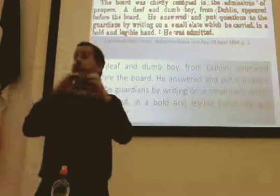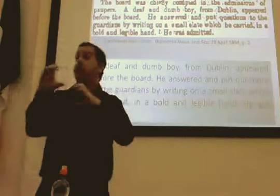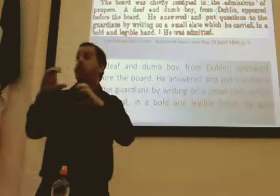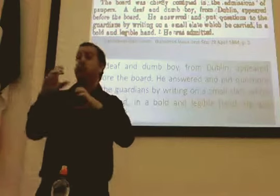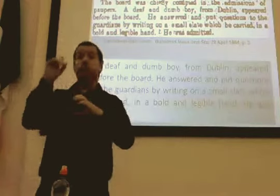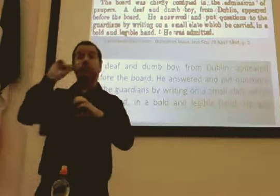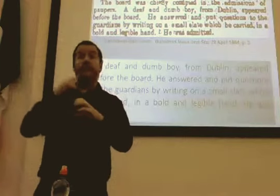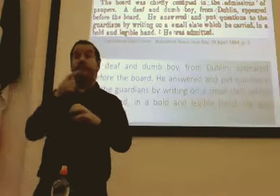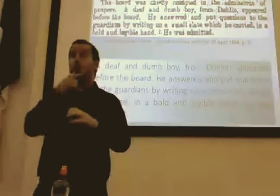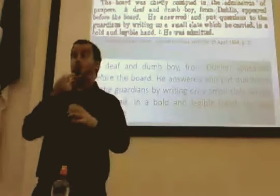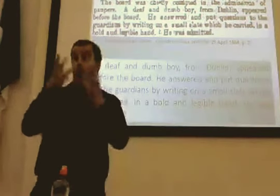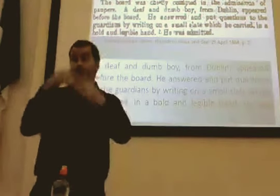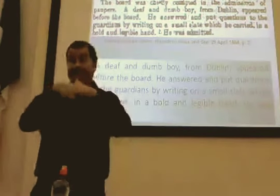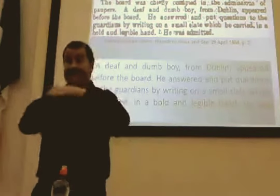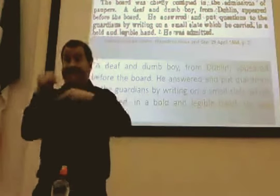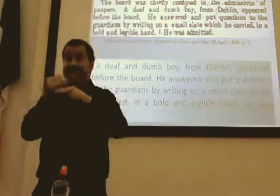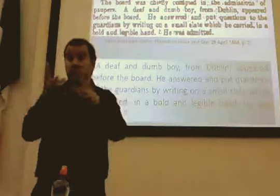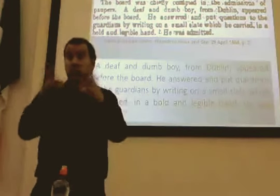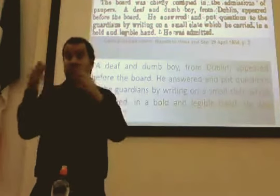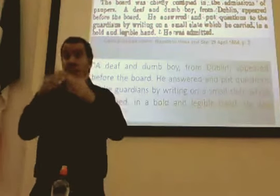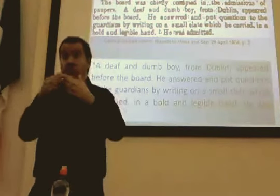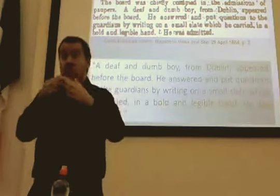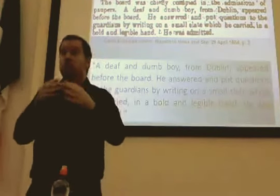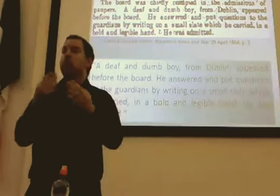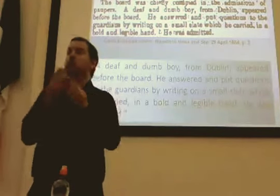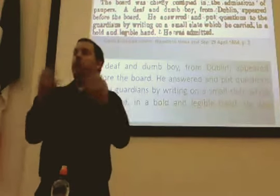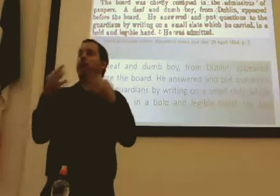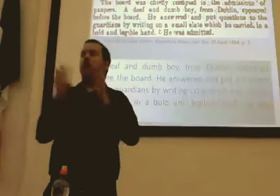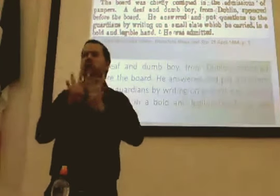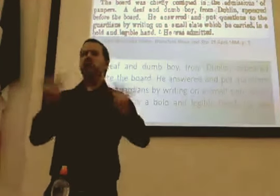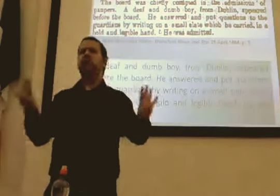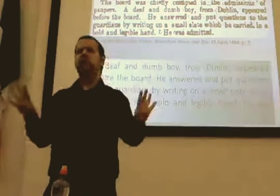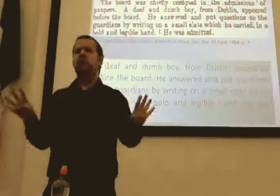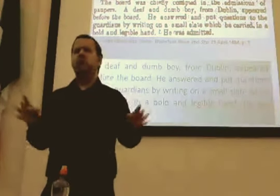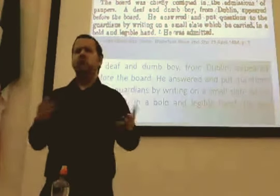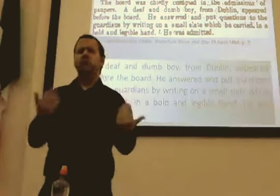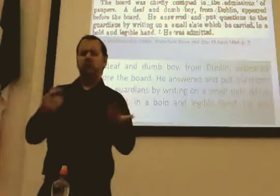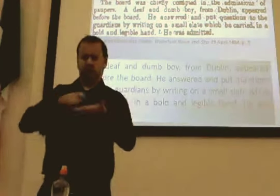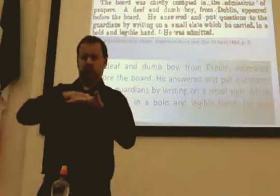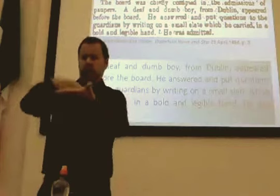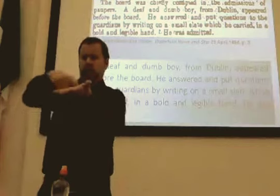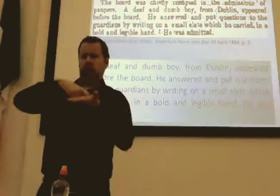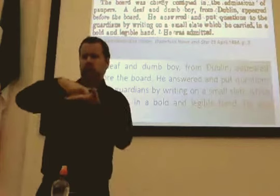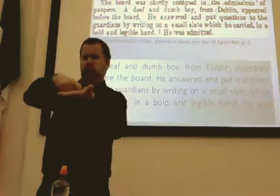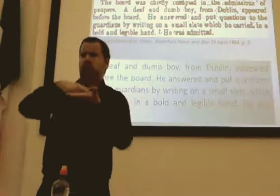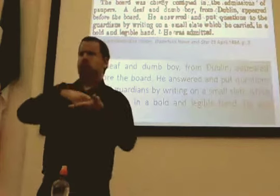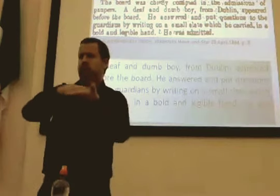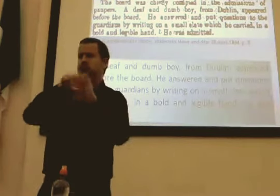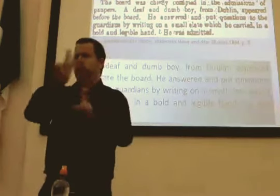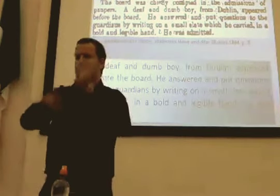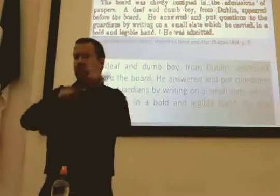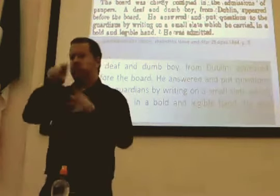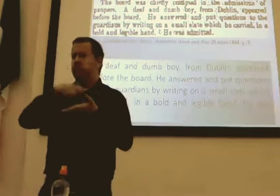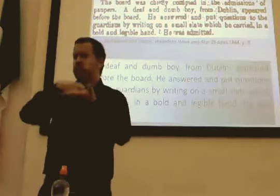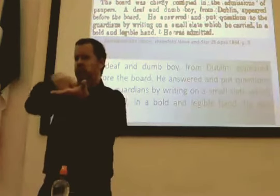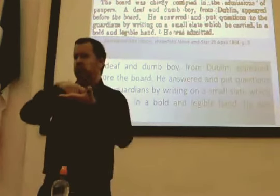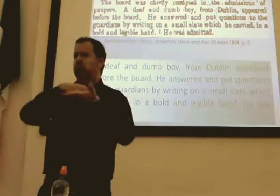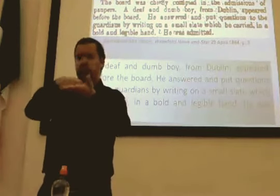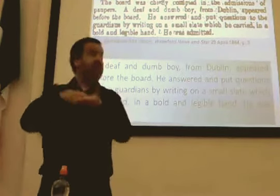Just give you a quick example about a communication between a deaf boy who went into the workhouse and the Board of Guardians. So they were using